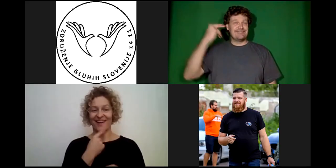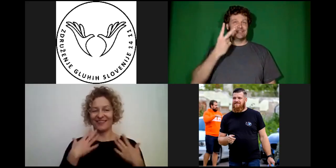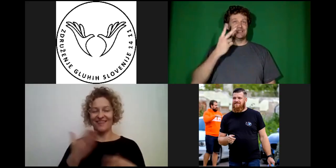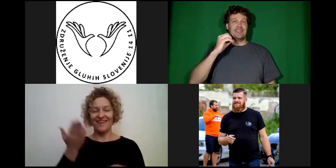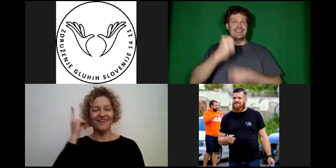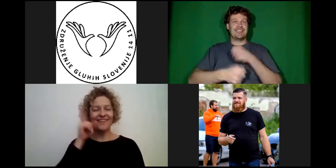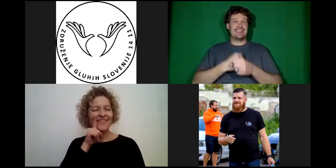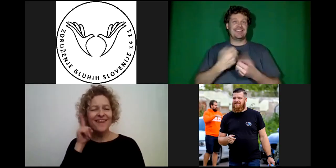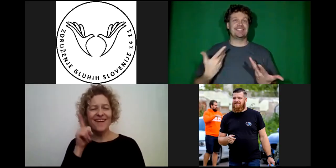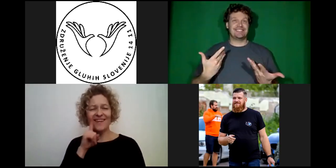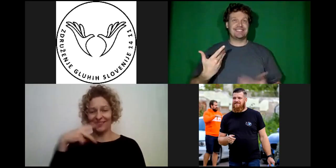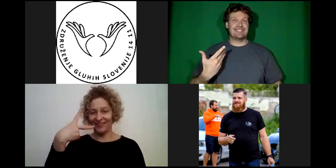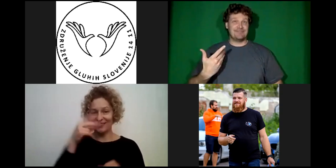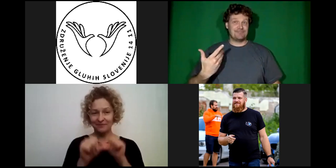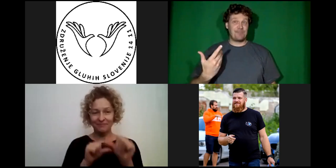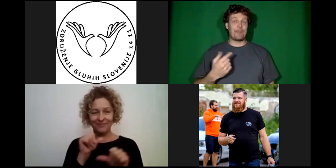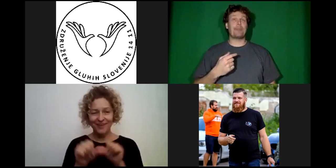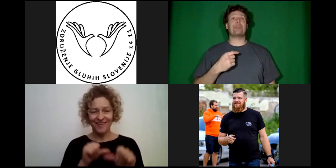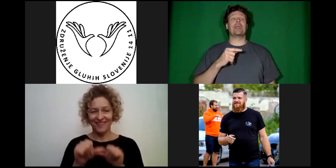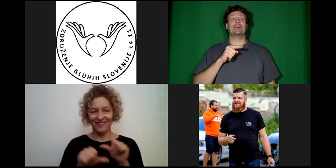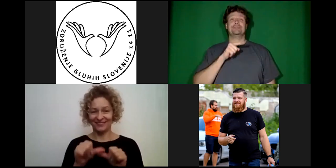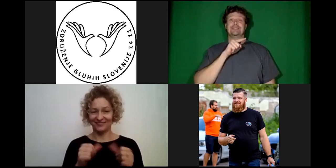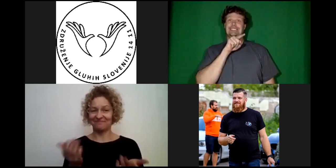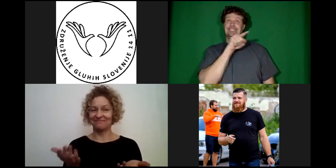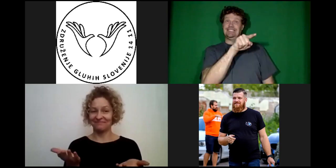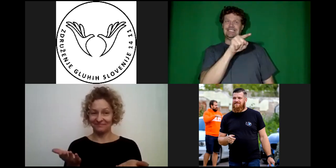You saw me way back when, 20 years ago,